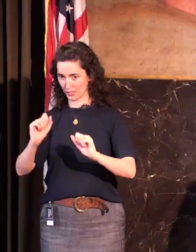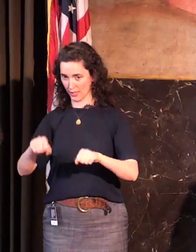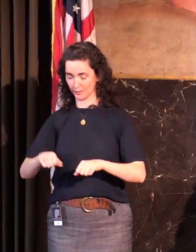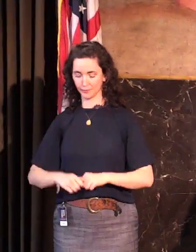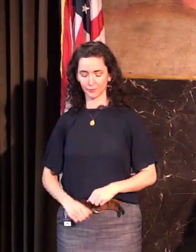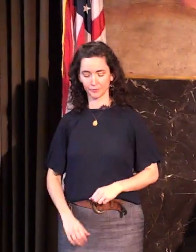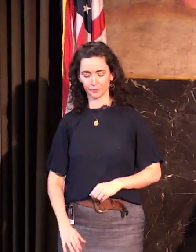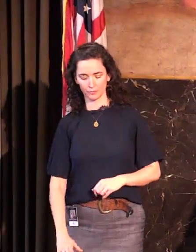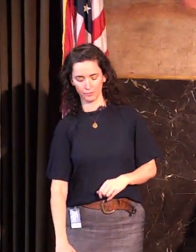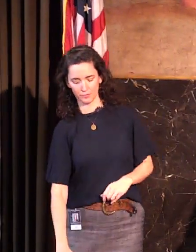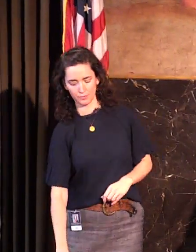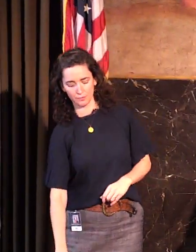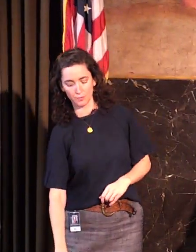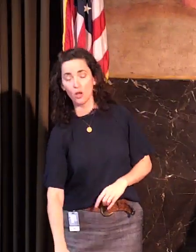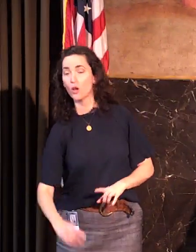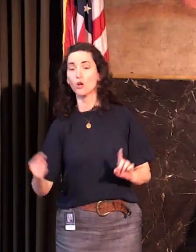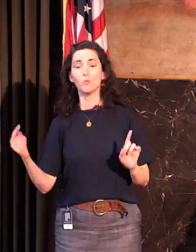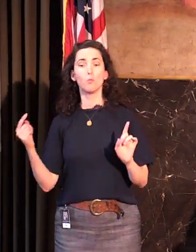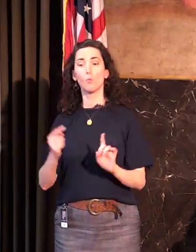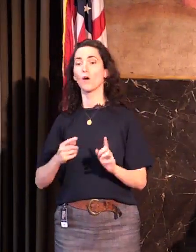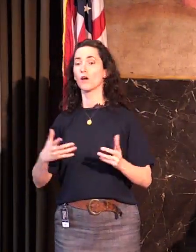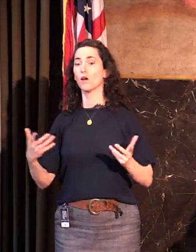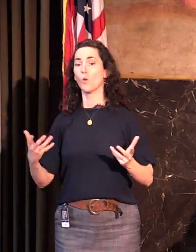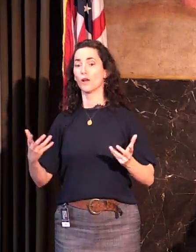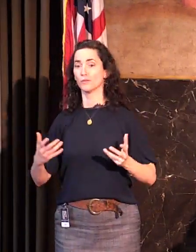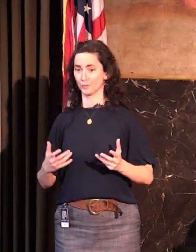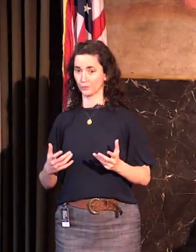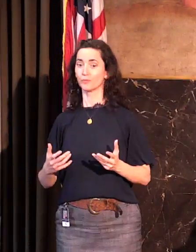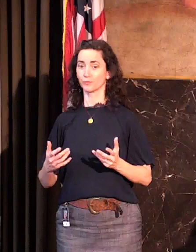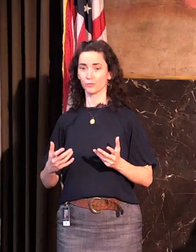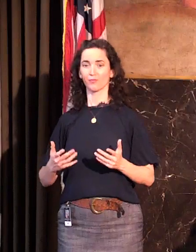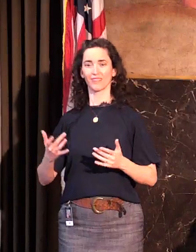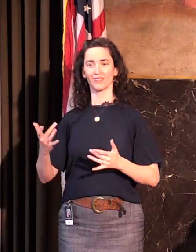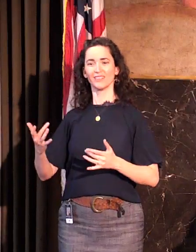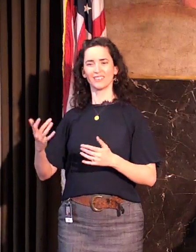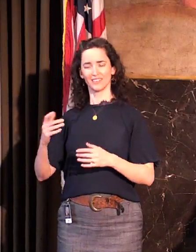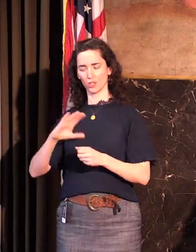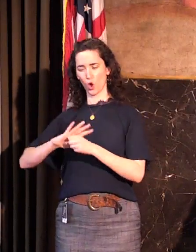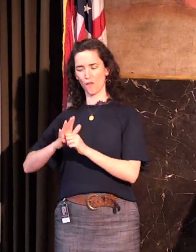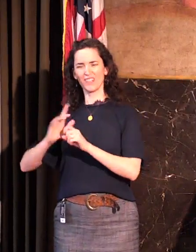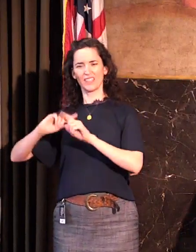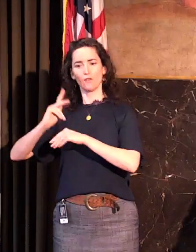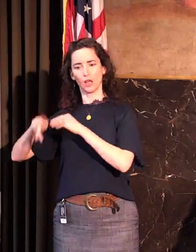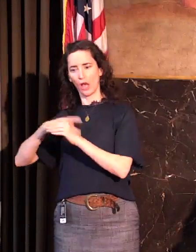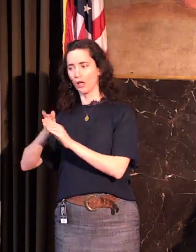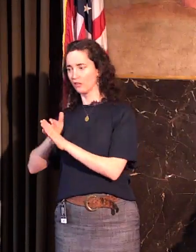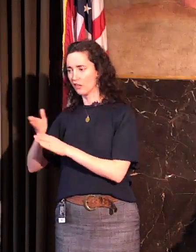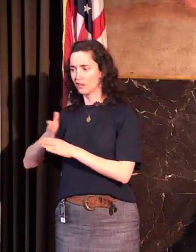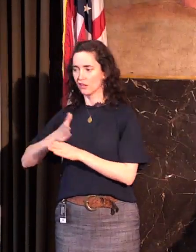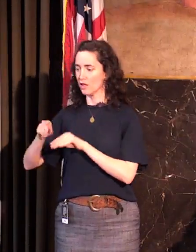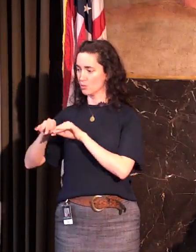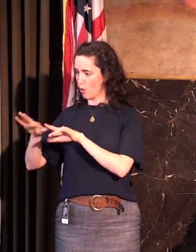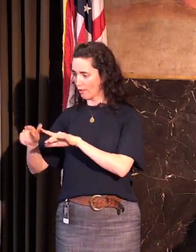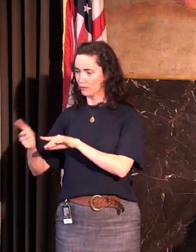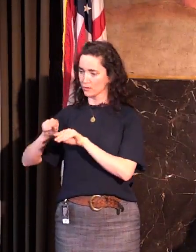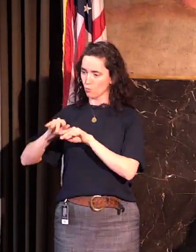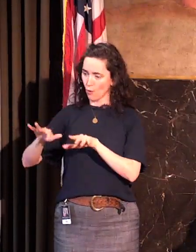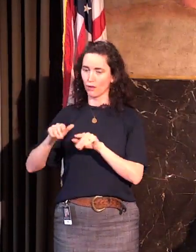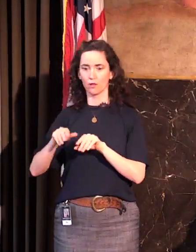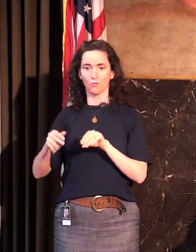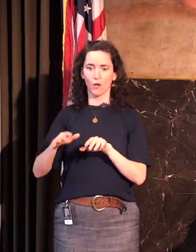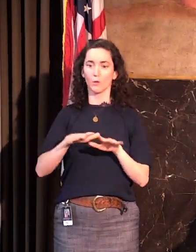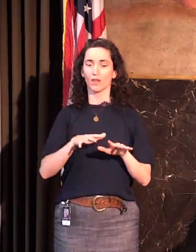takeaway is that Omicron has rapidly taken over as the dominant variant here and elsewhere around the country and really around the